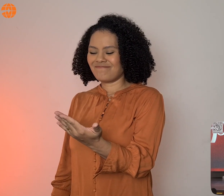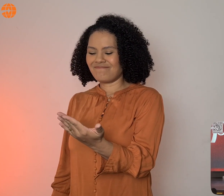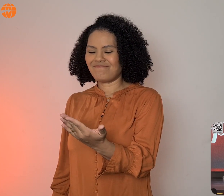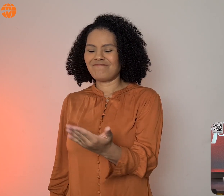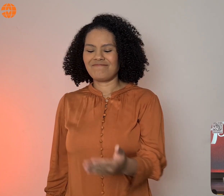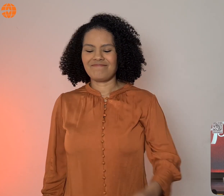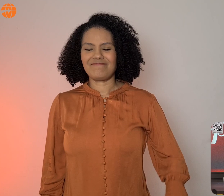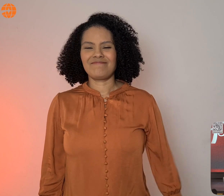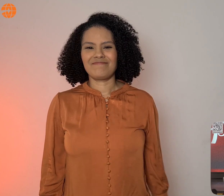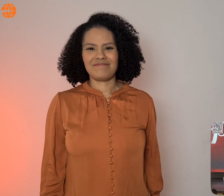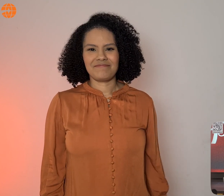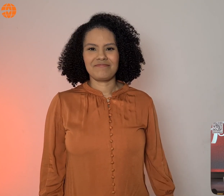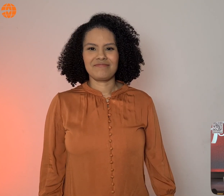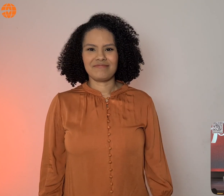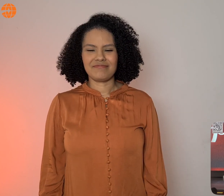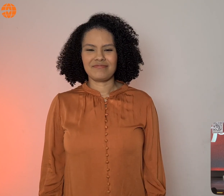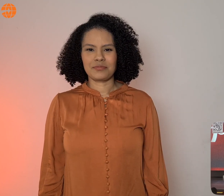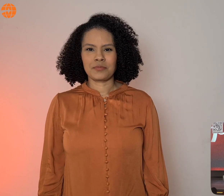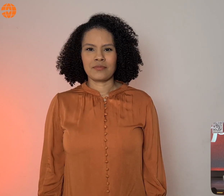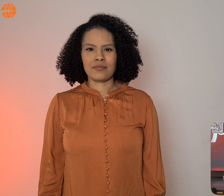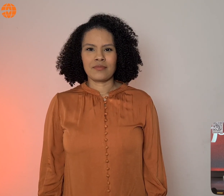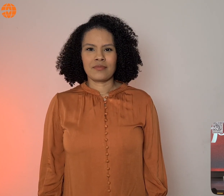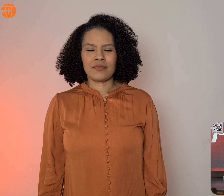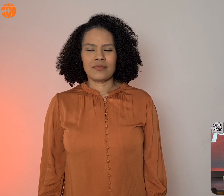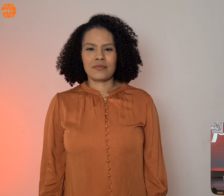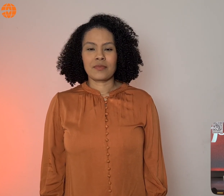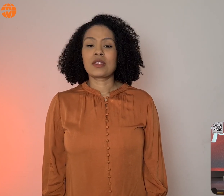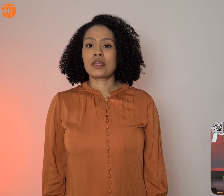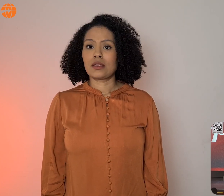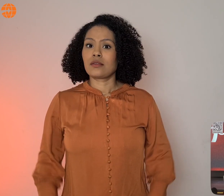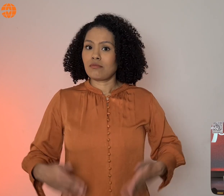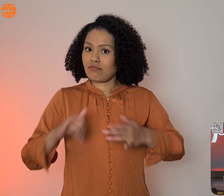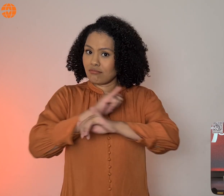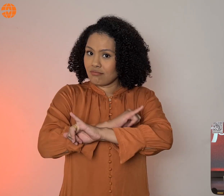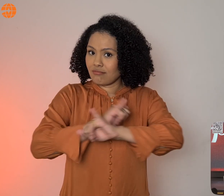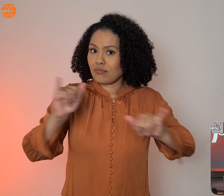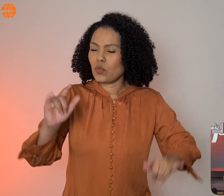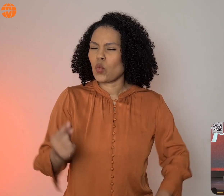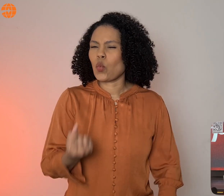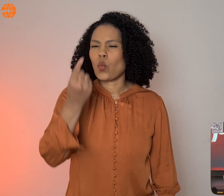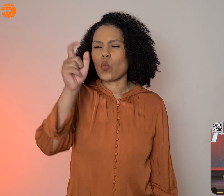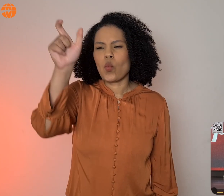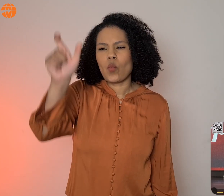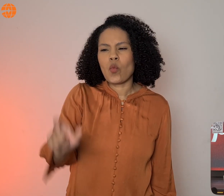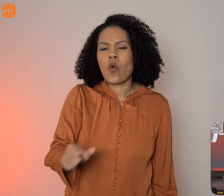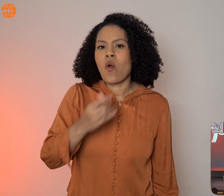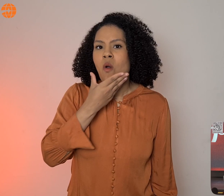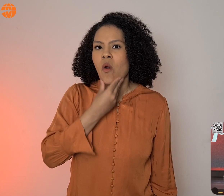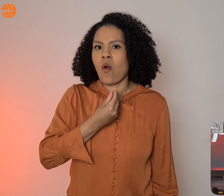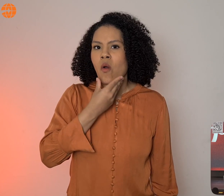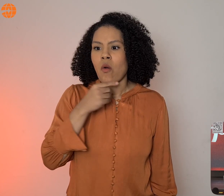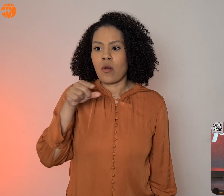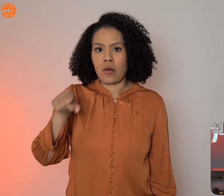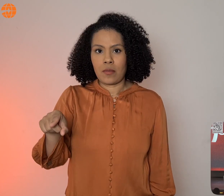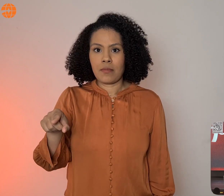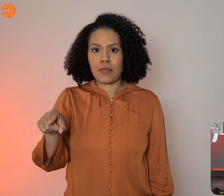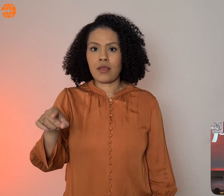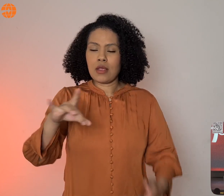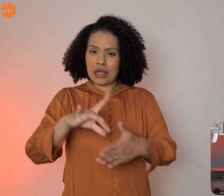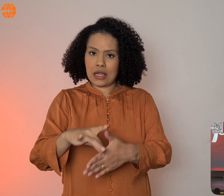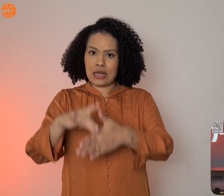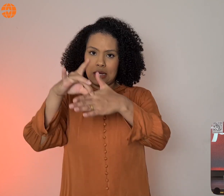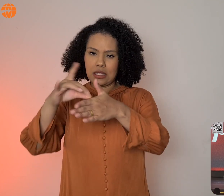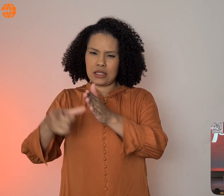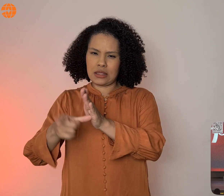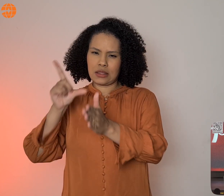about one boy. One boy, when he was in my youth group in 1990, he was one of the leaders. Então deixa eu te falar sobre um específico, um garoto que